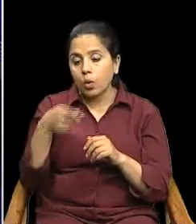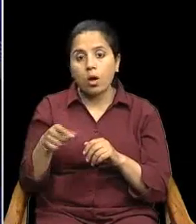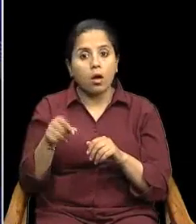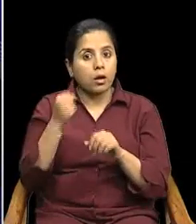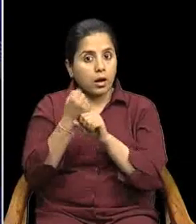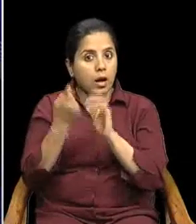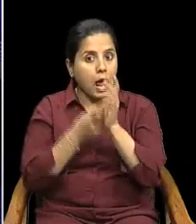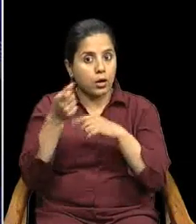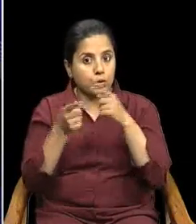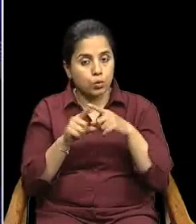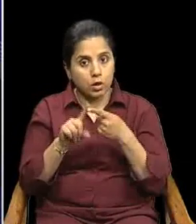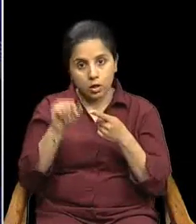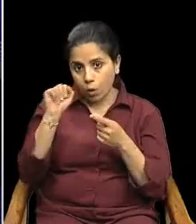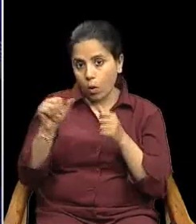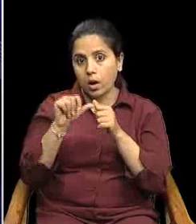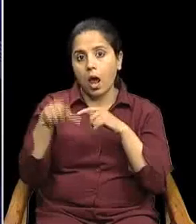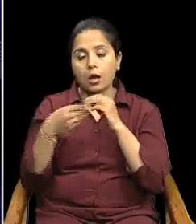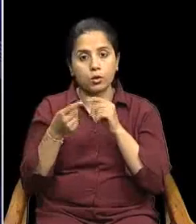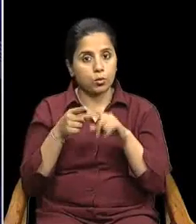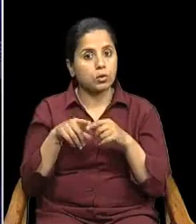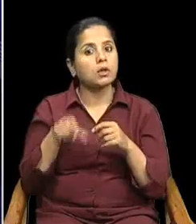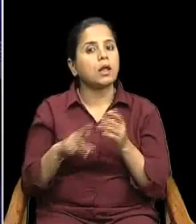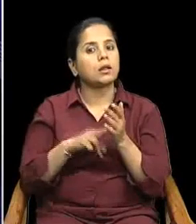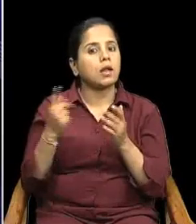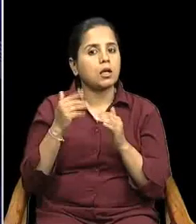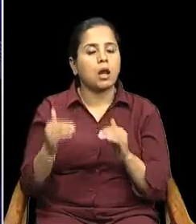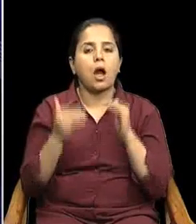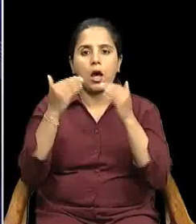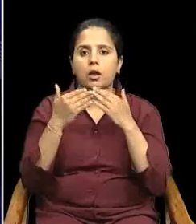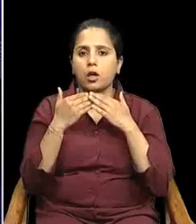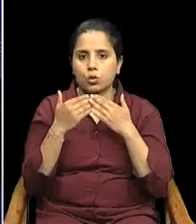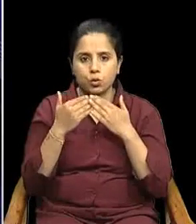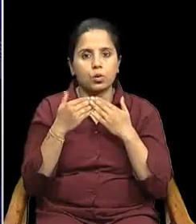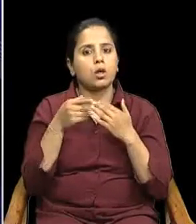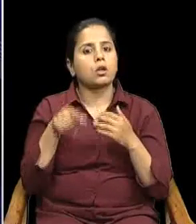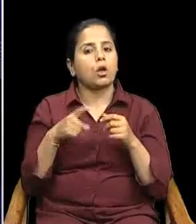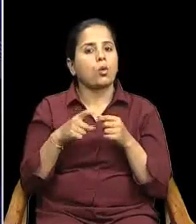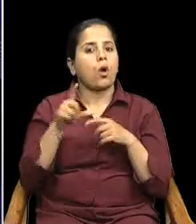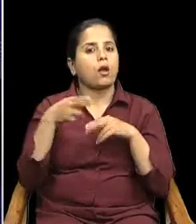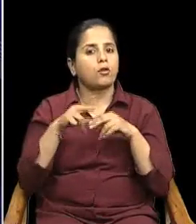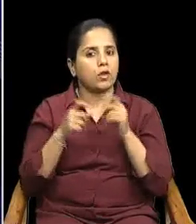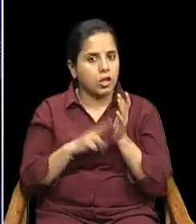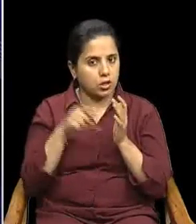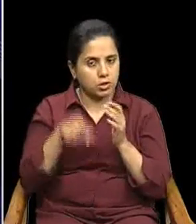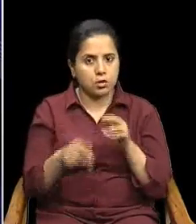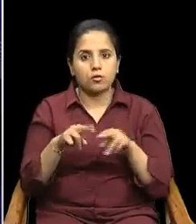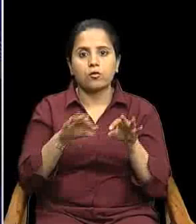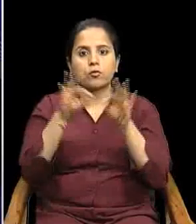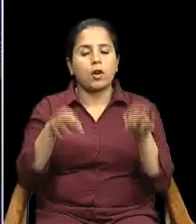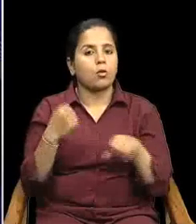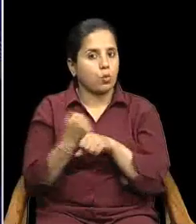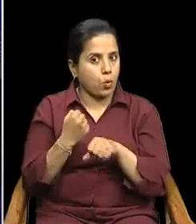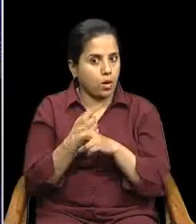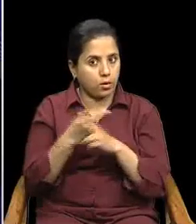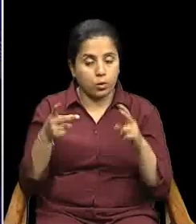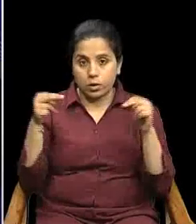attributes as defined in the National Higher Education Qualification Framework